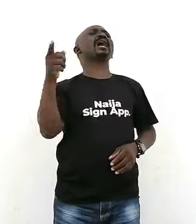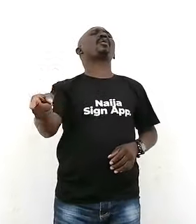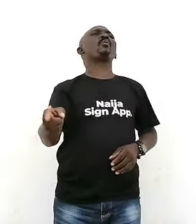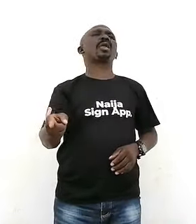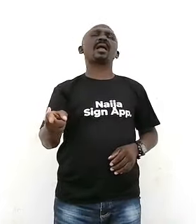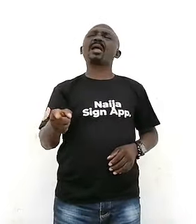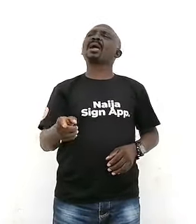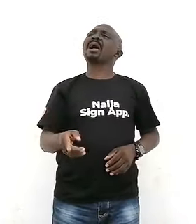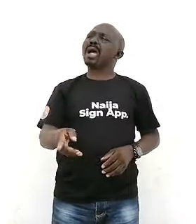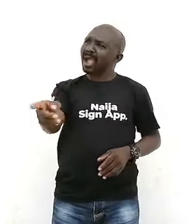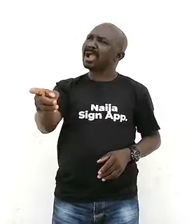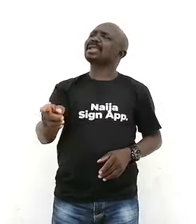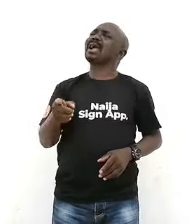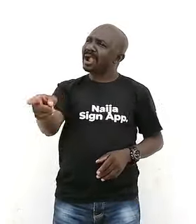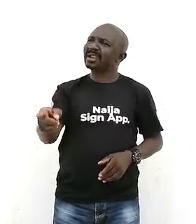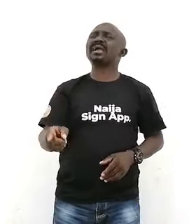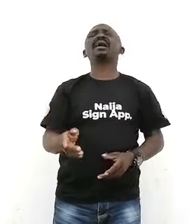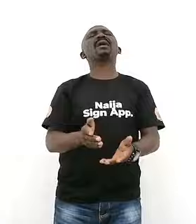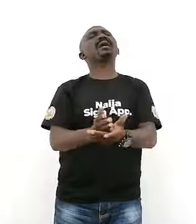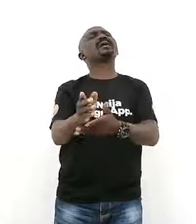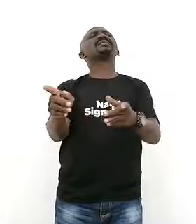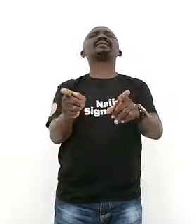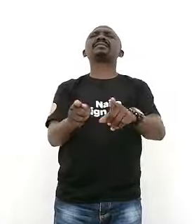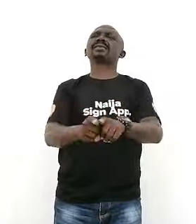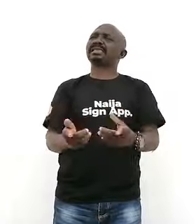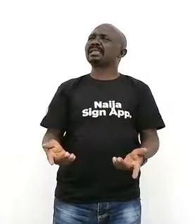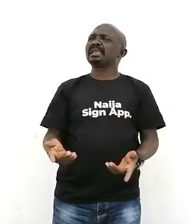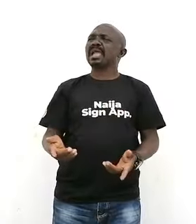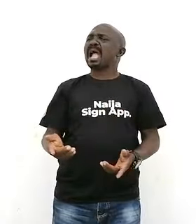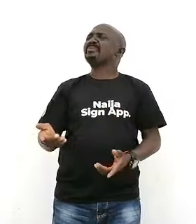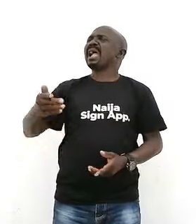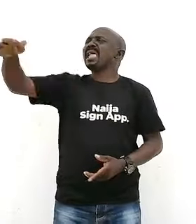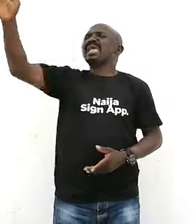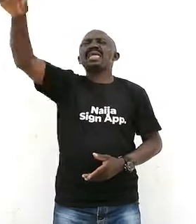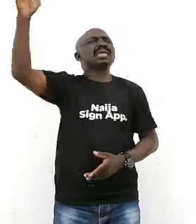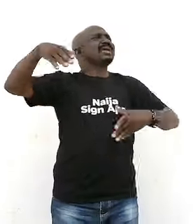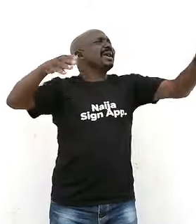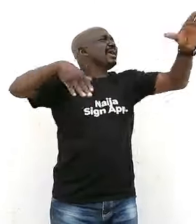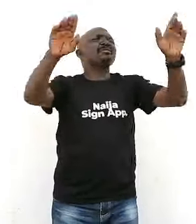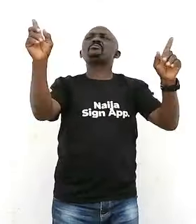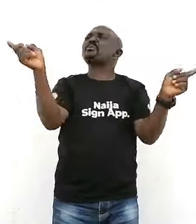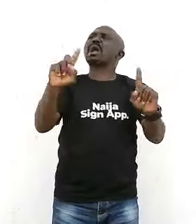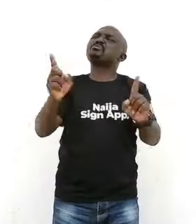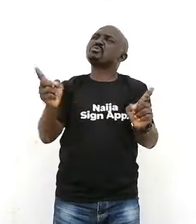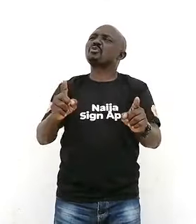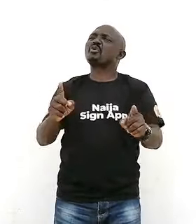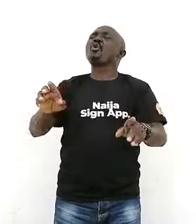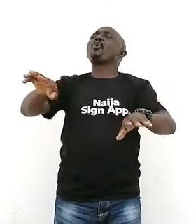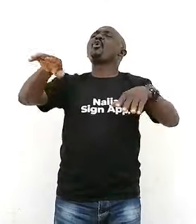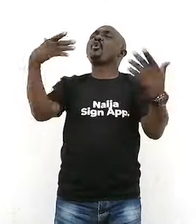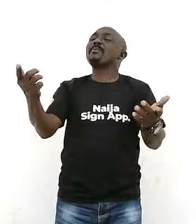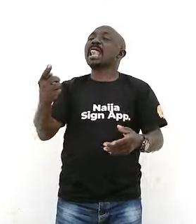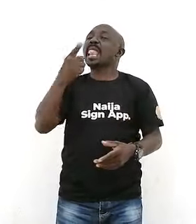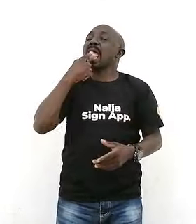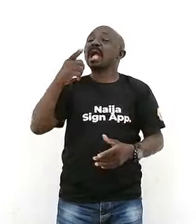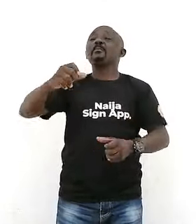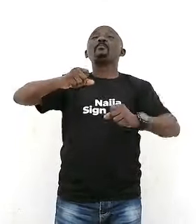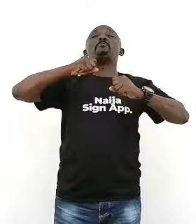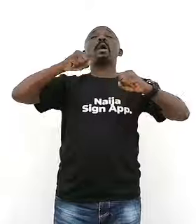agreed along the line of discussions was that politicians had explored this area for so long. And this is